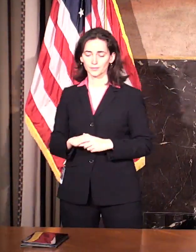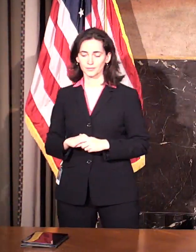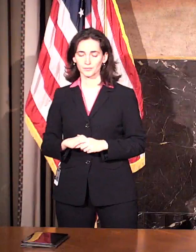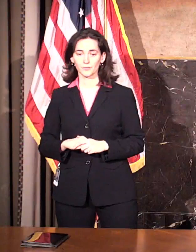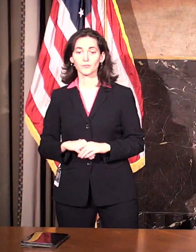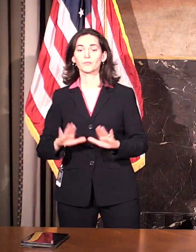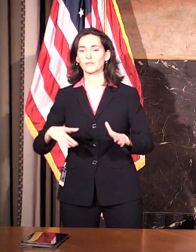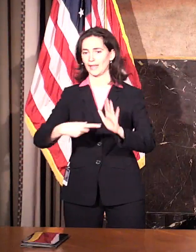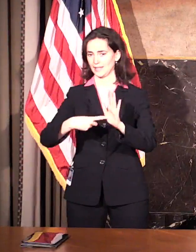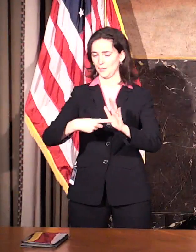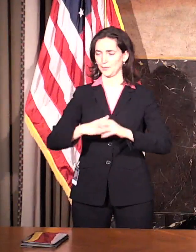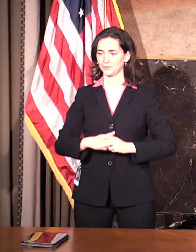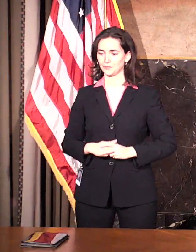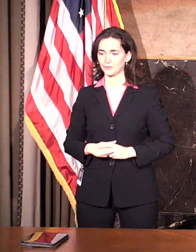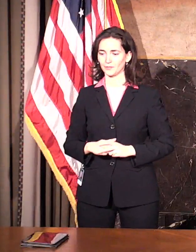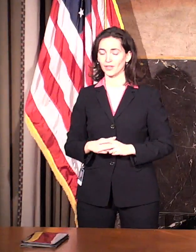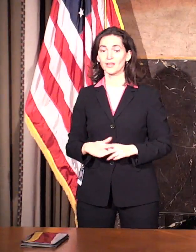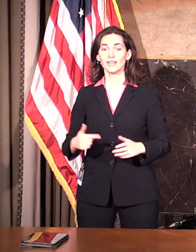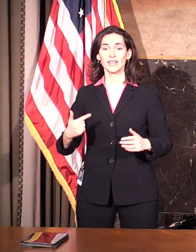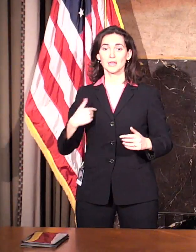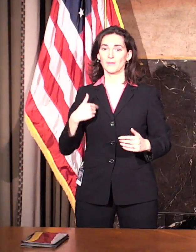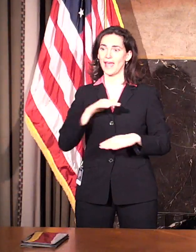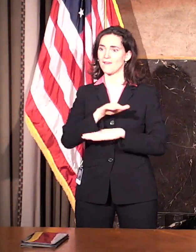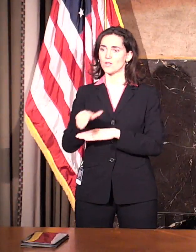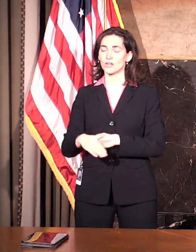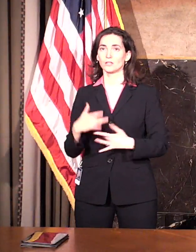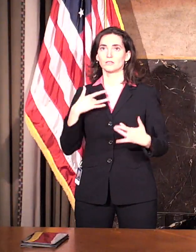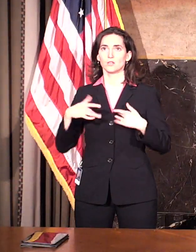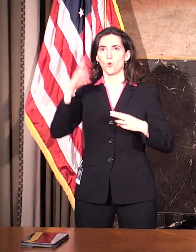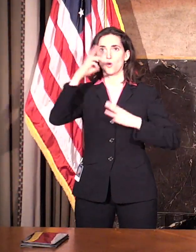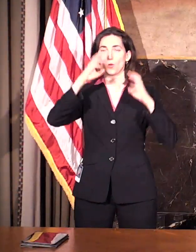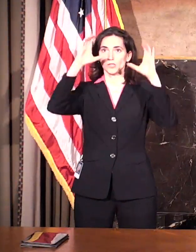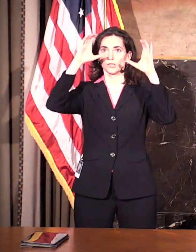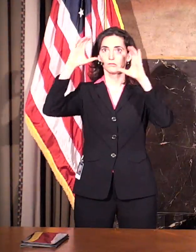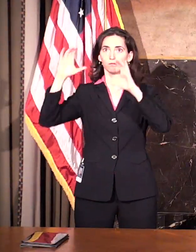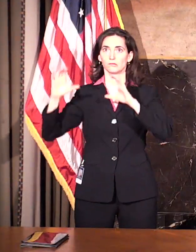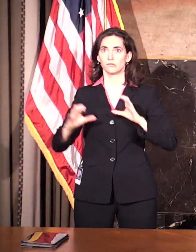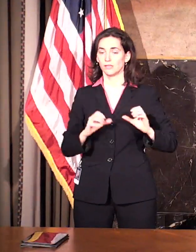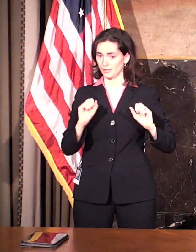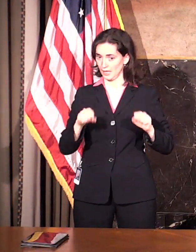I have enough concerns to keep me awake every single night. We know that the